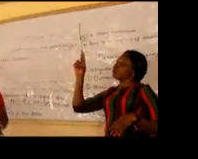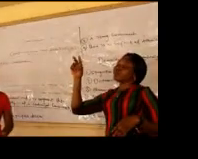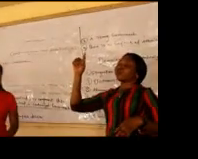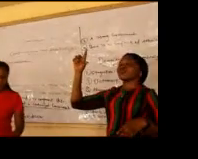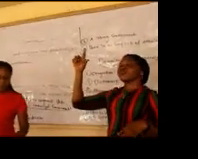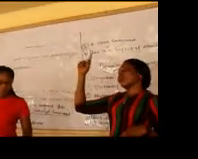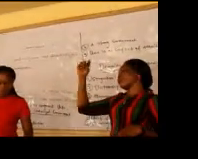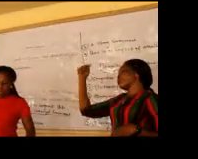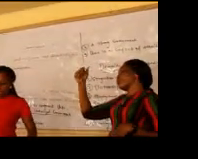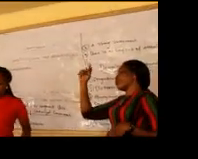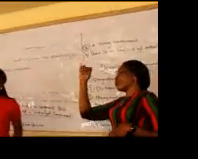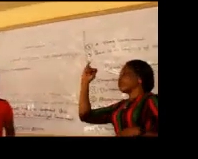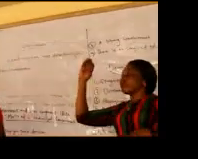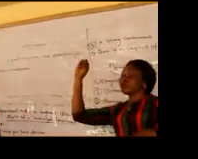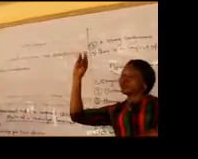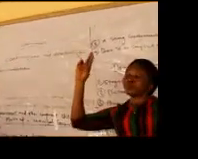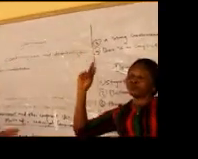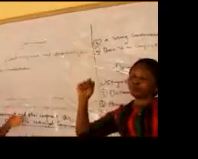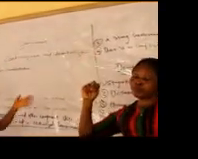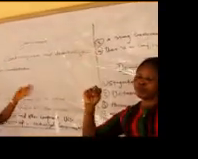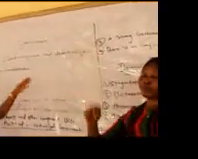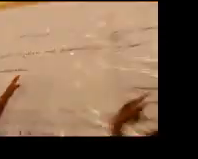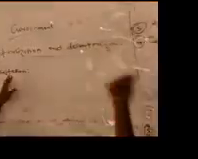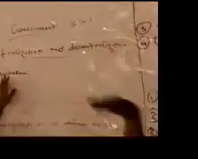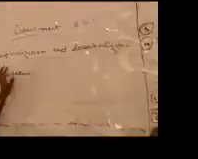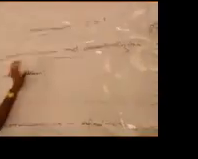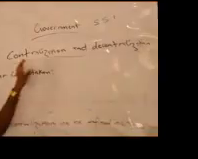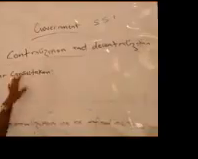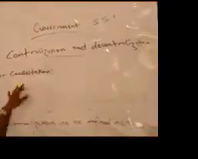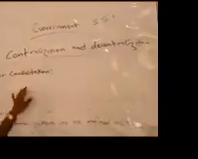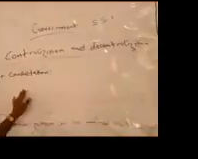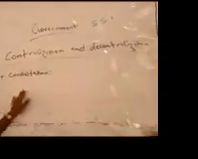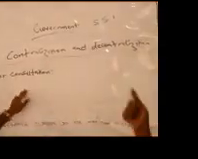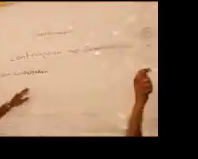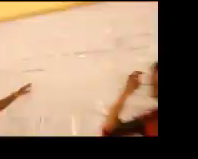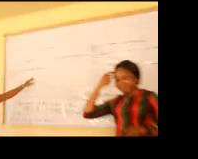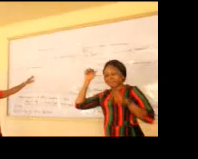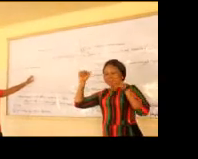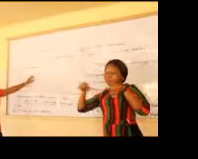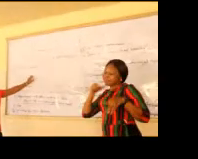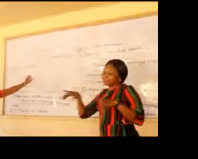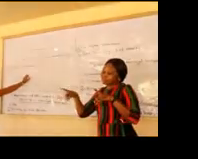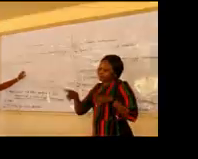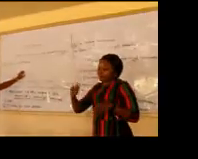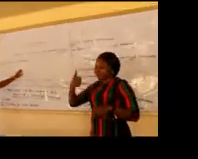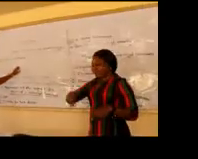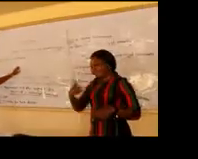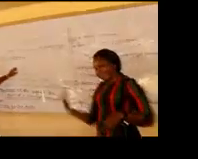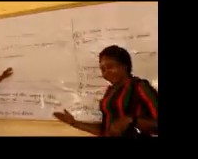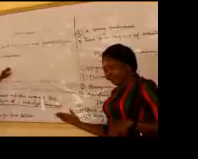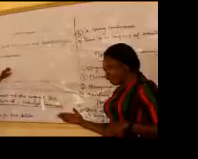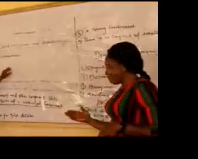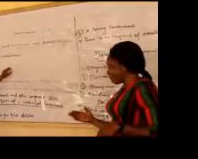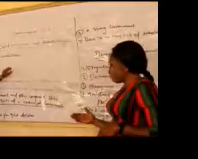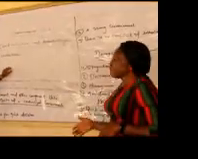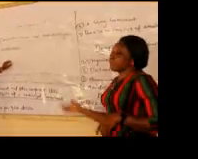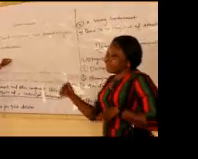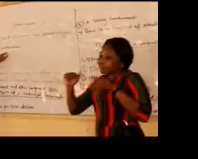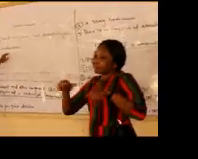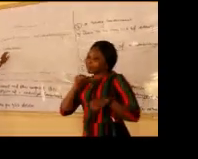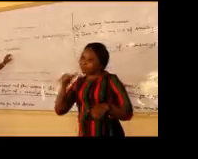consultation. Now, the central government cannot do anything or cannot just take